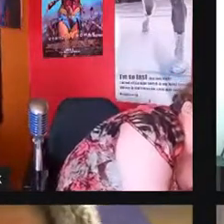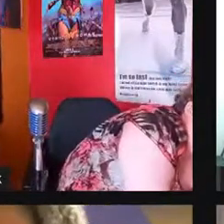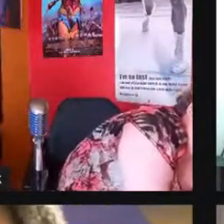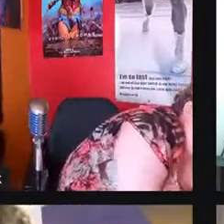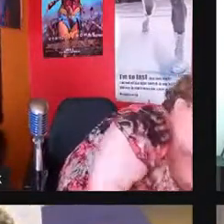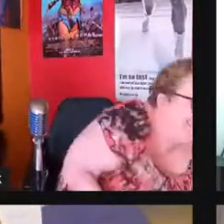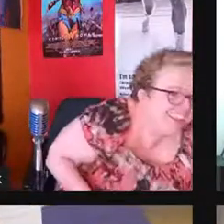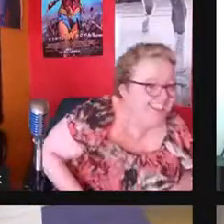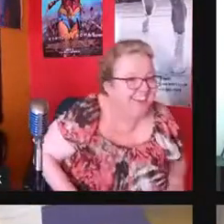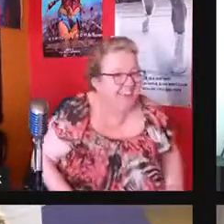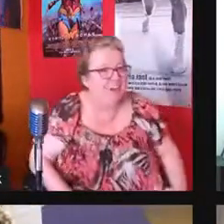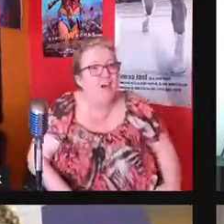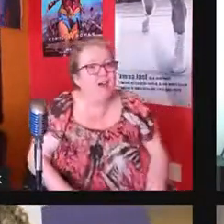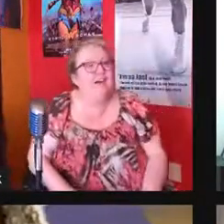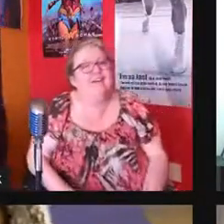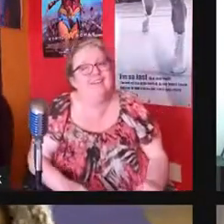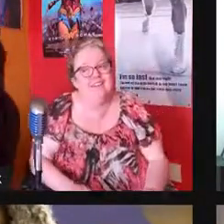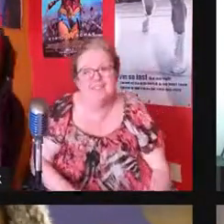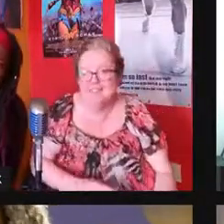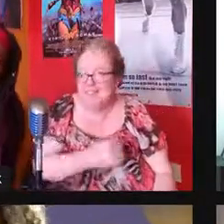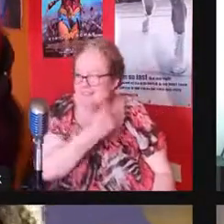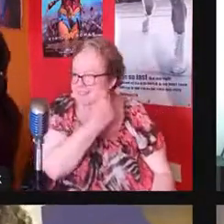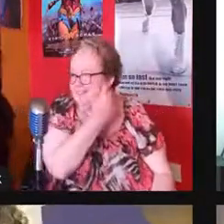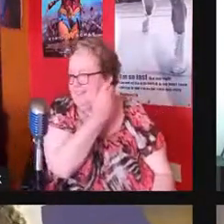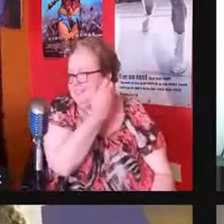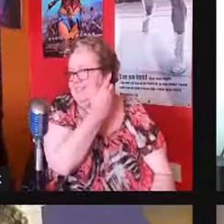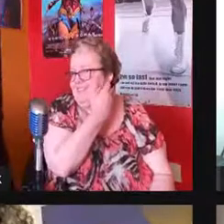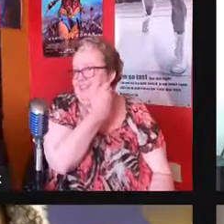The nasty woman.